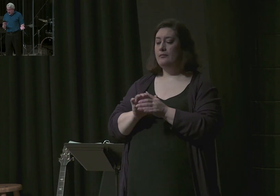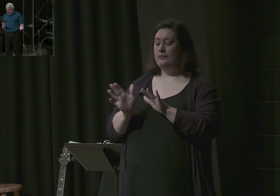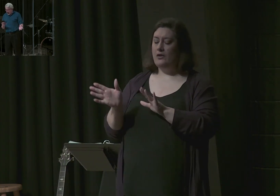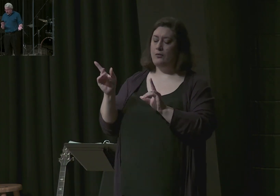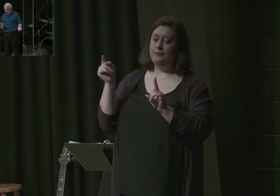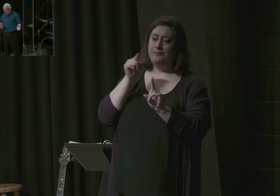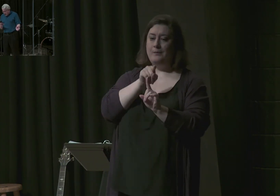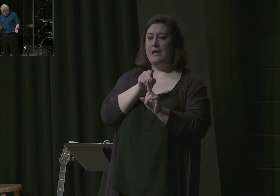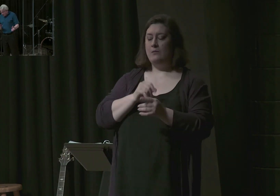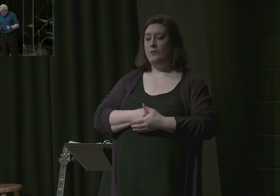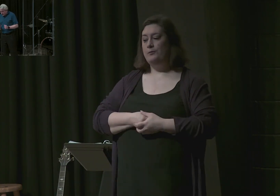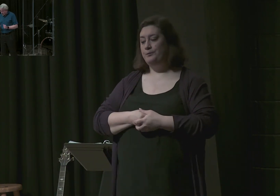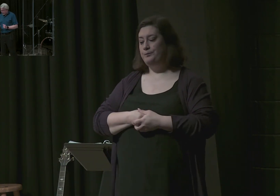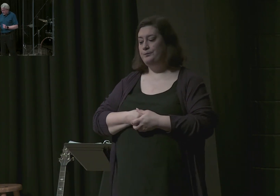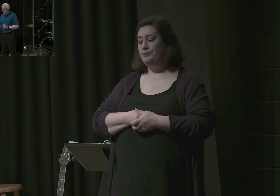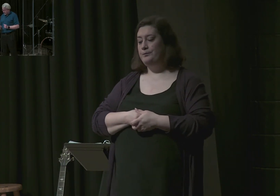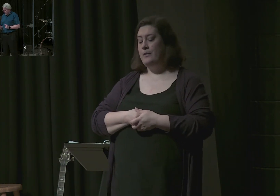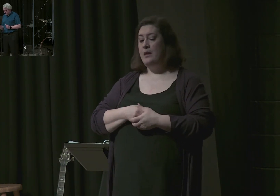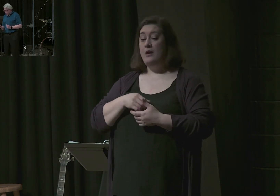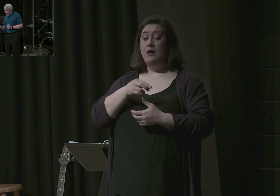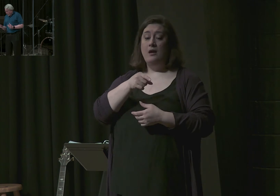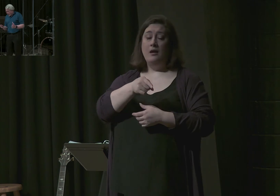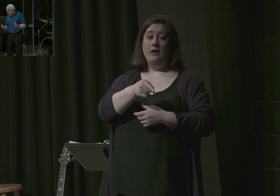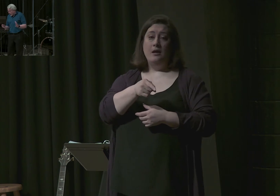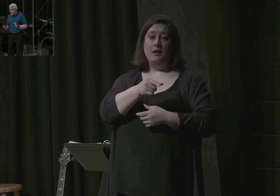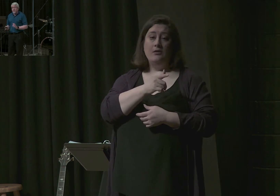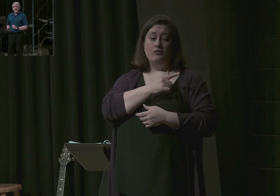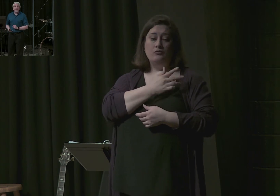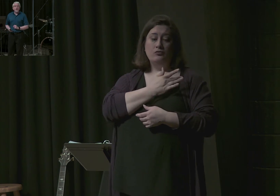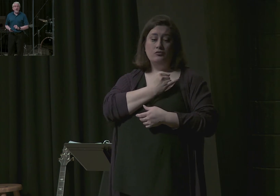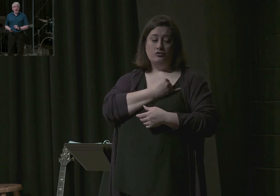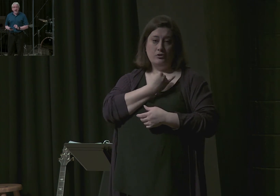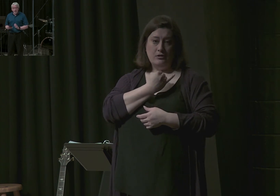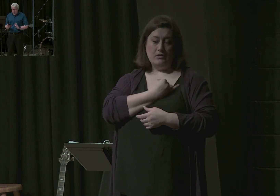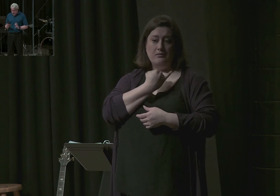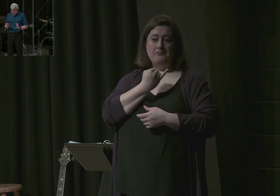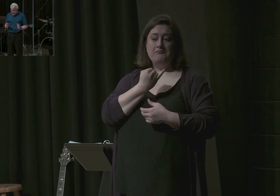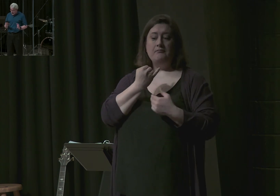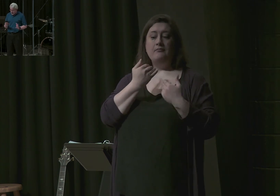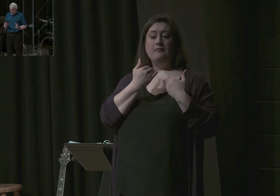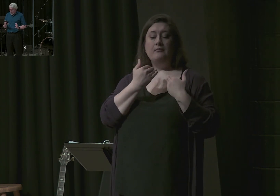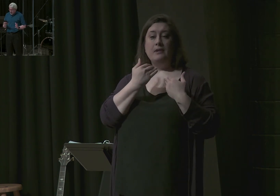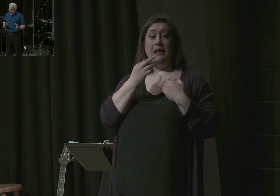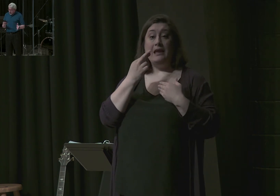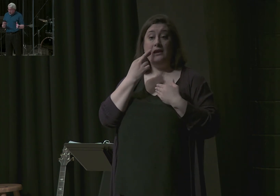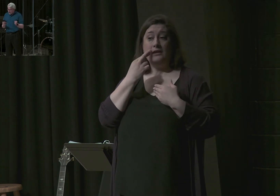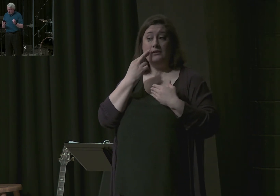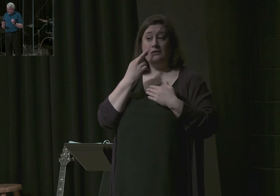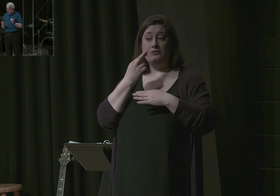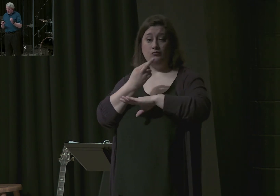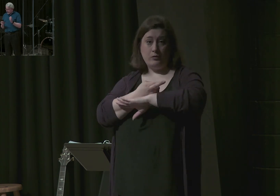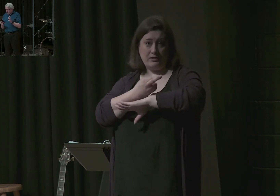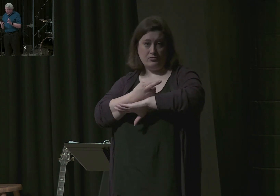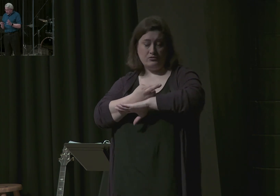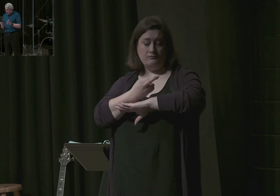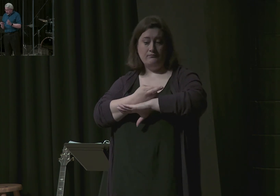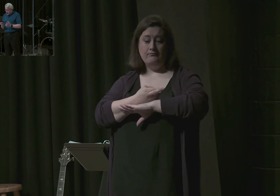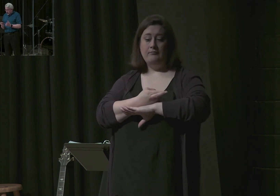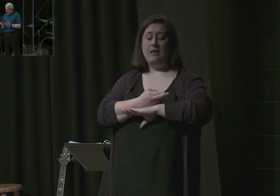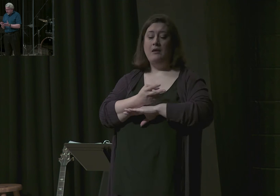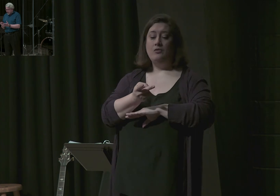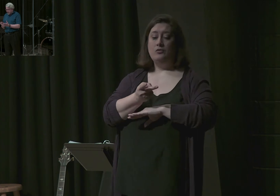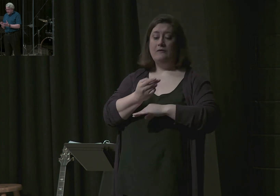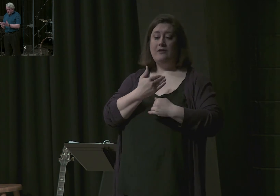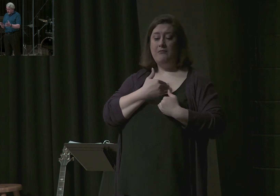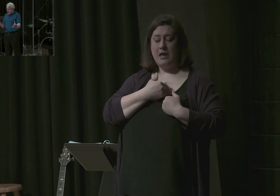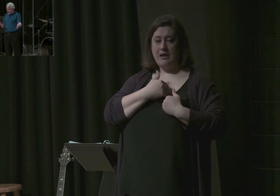Rachel now has her own son. Whatever has been between Laban and Jacob, Joseph's birth stirred